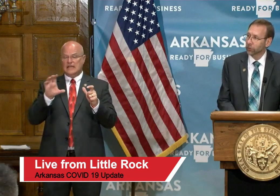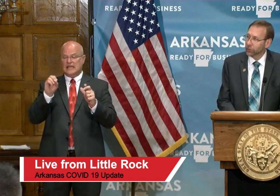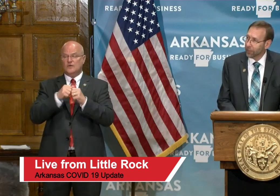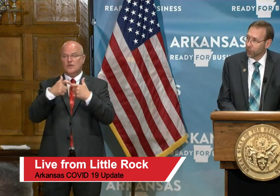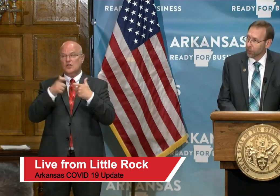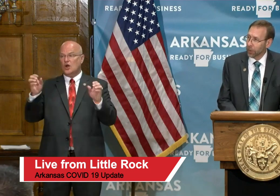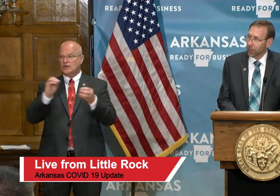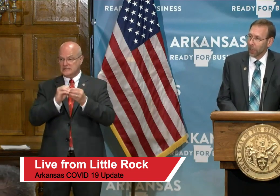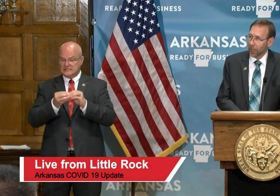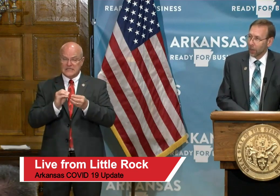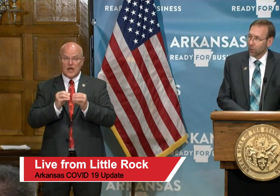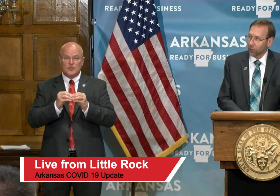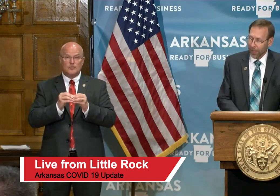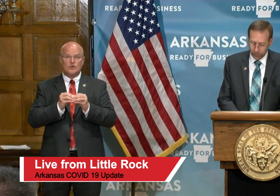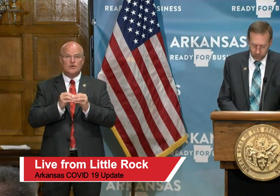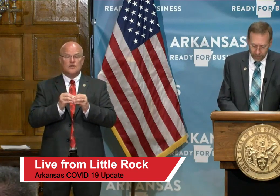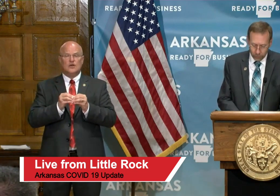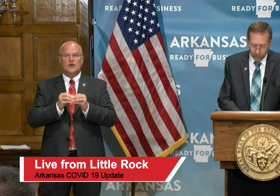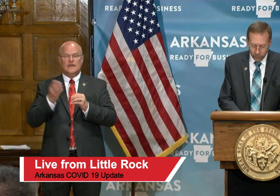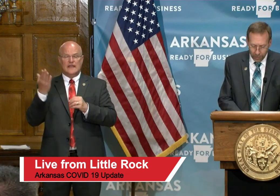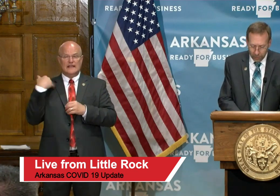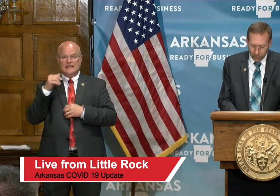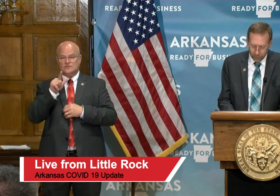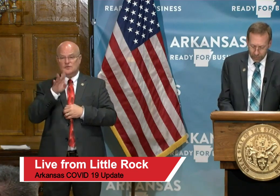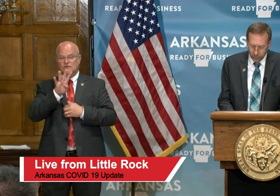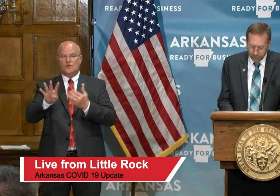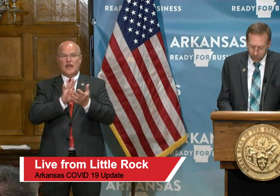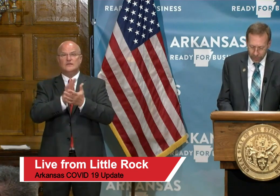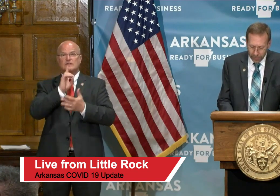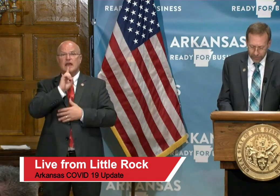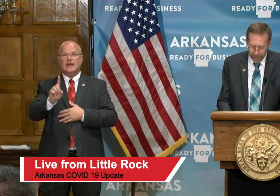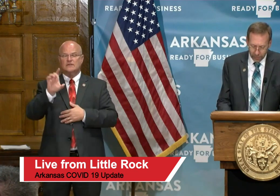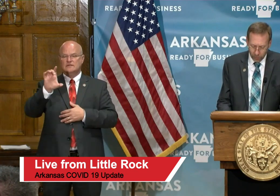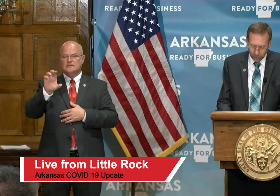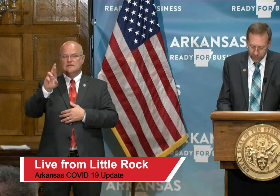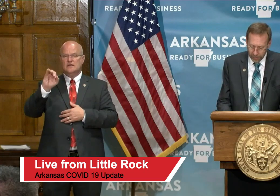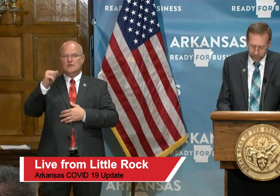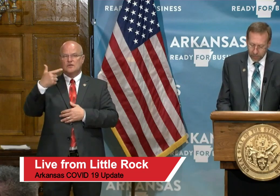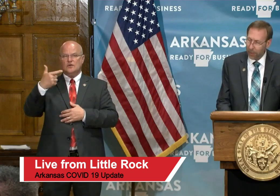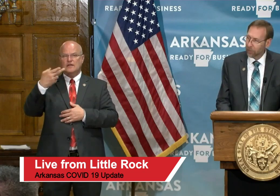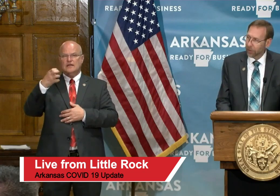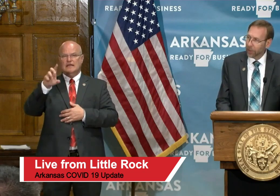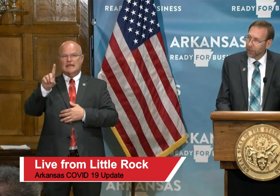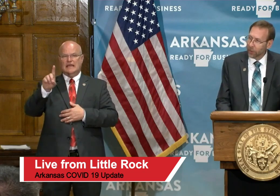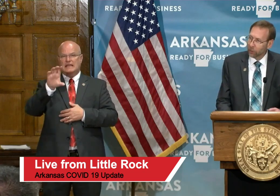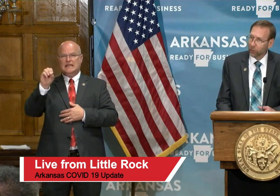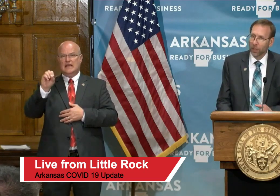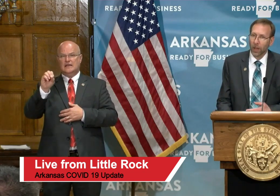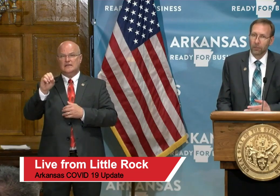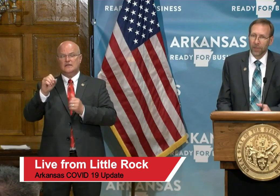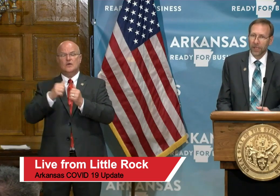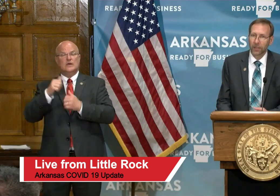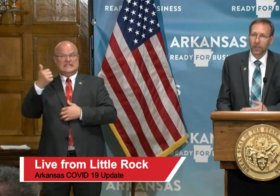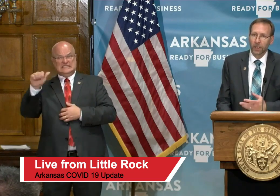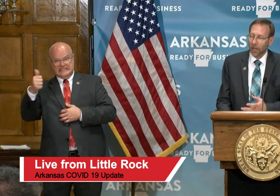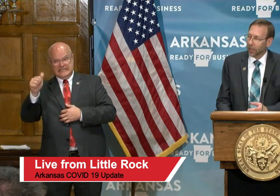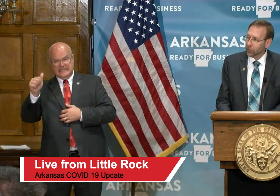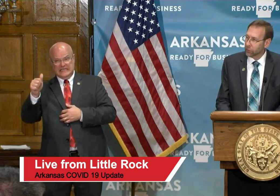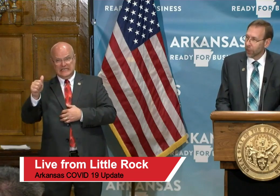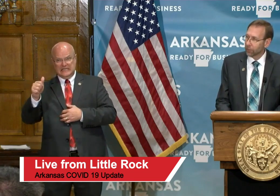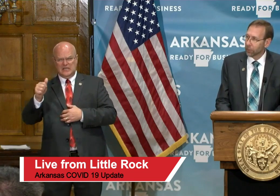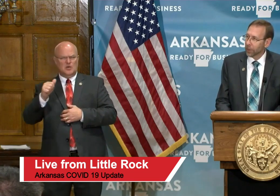with the largest number over that last 24 hours has actually been Craighead County with 10, but none of those are a